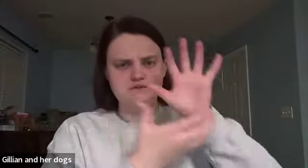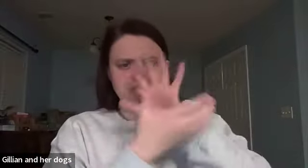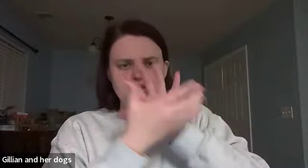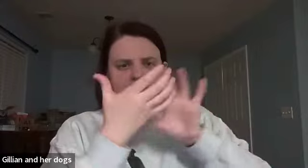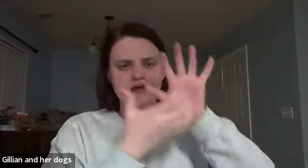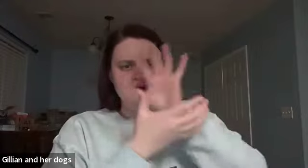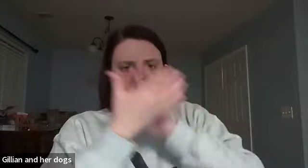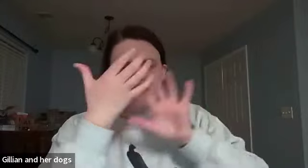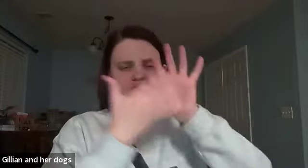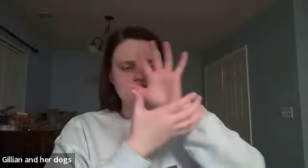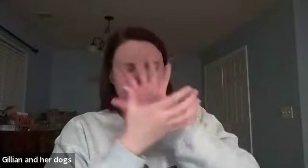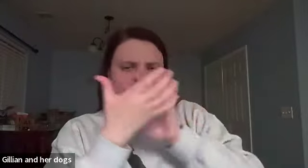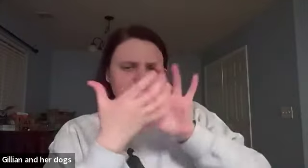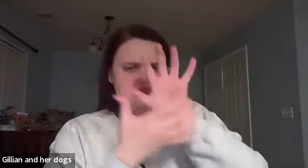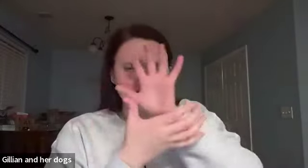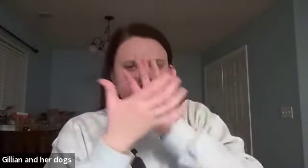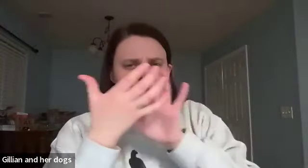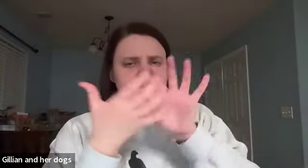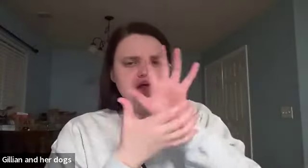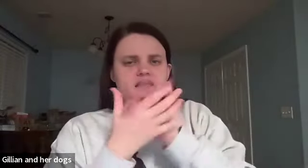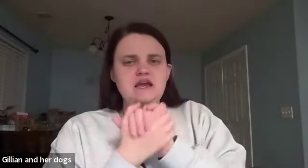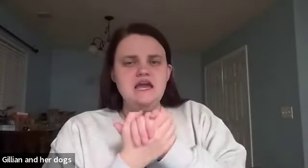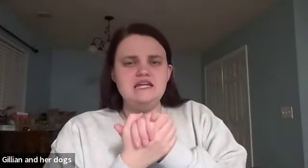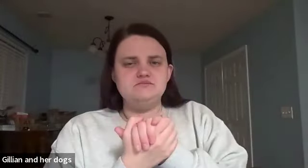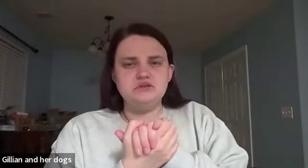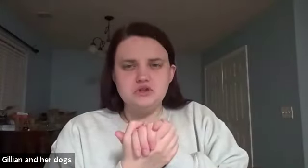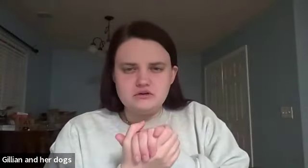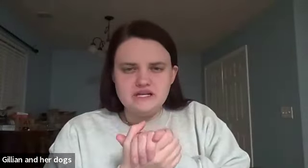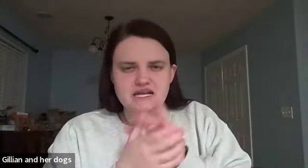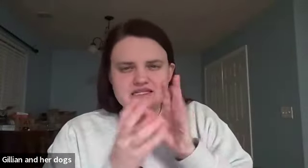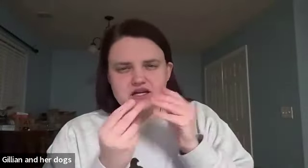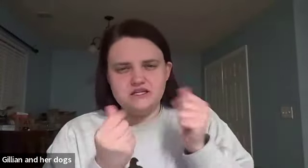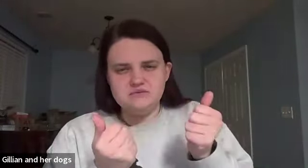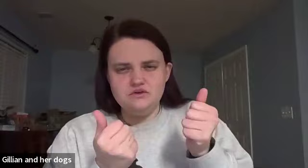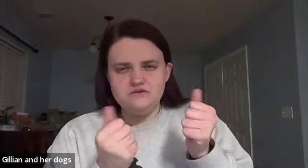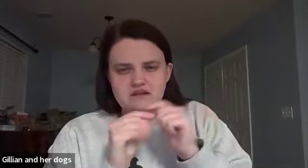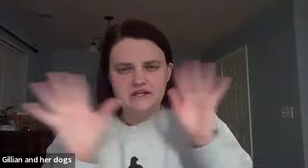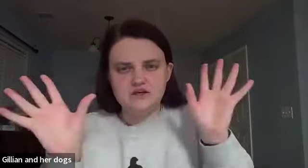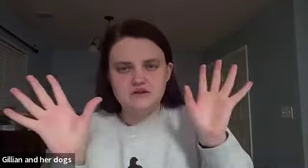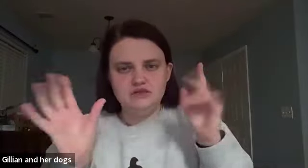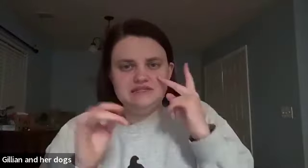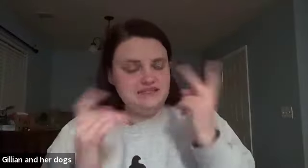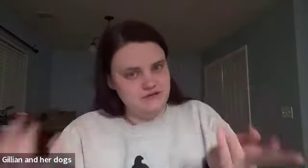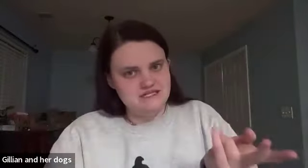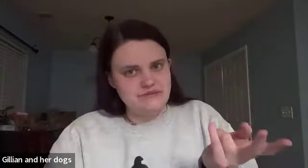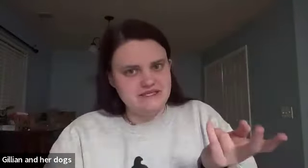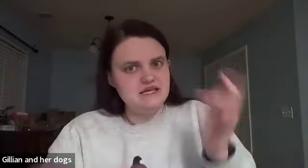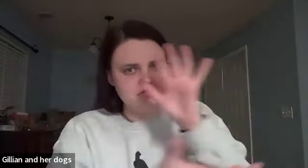confused. And the reason with this one is kind of like, it's blurry. It's not a smooth, like clear, like you can see what is being said.